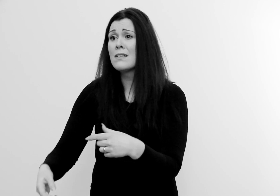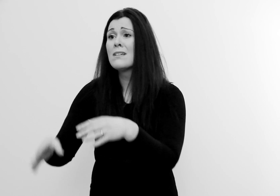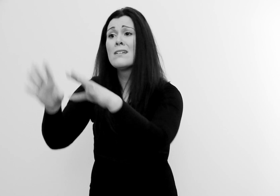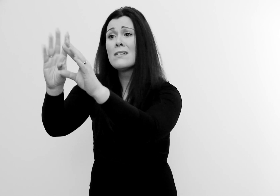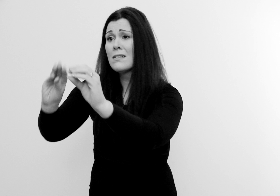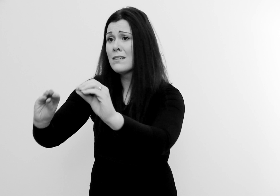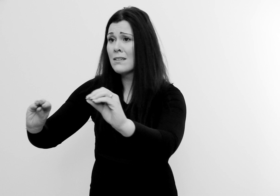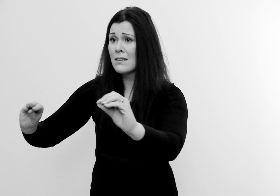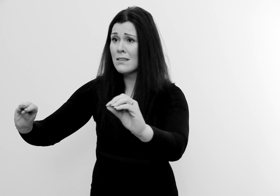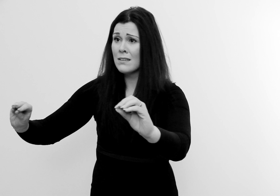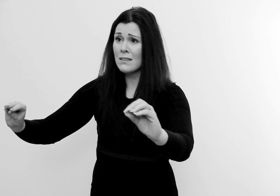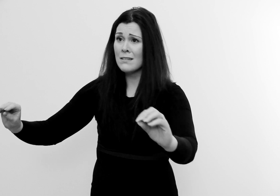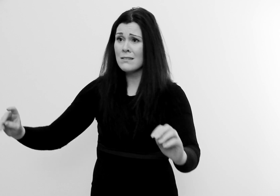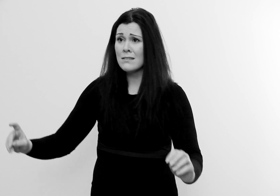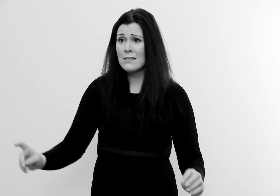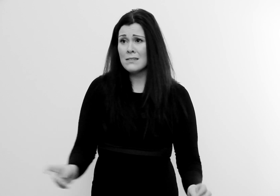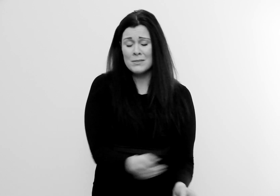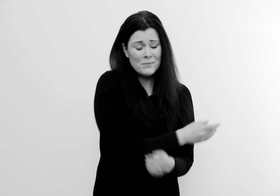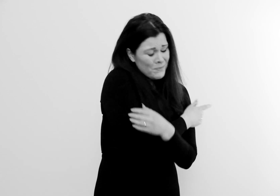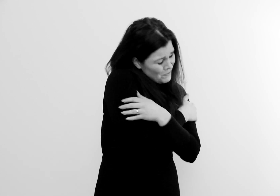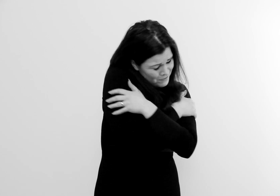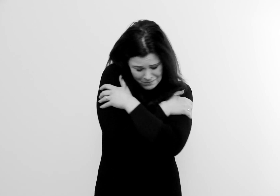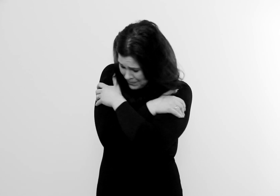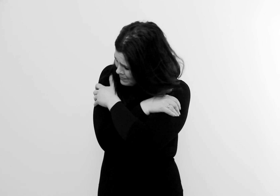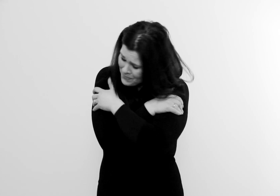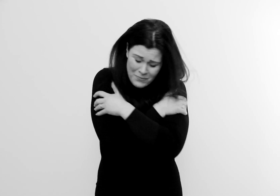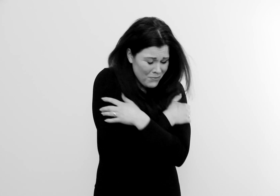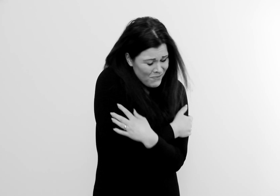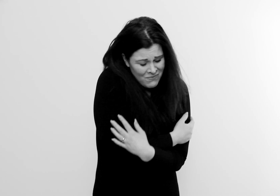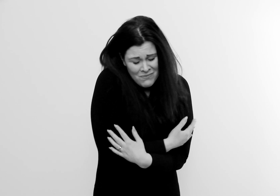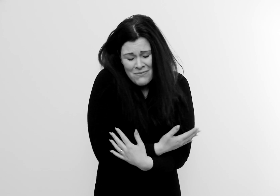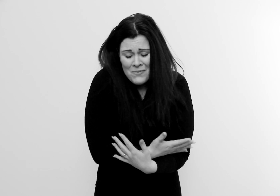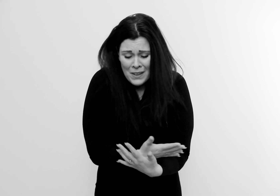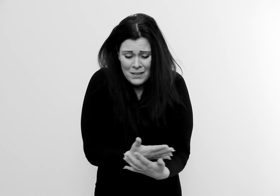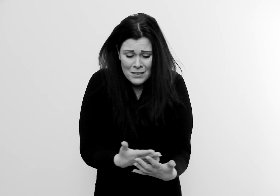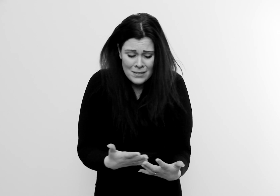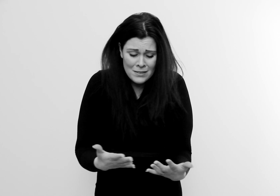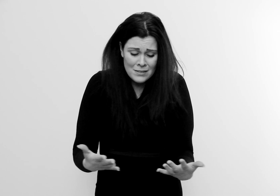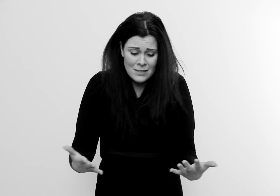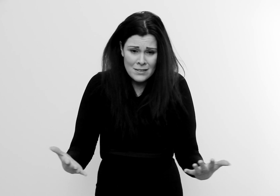When you're gone, I couldn't make you stay.